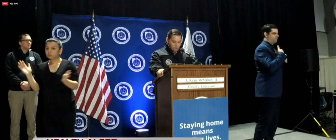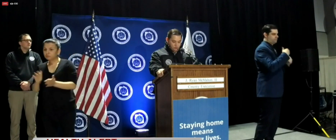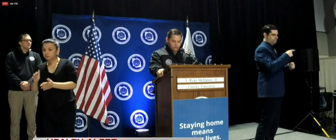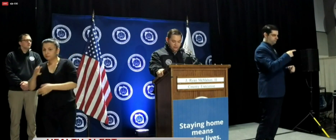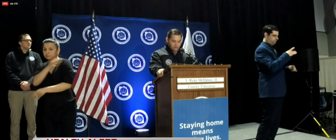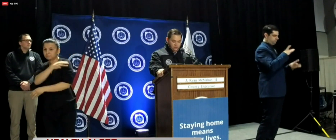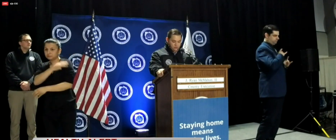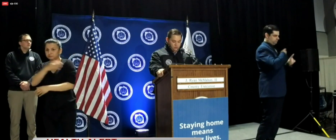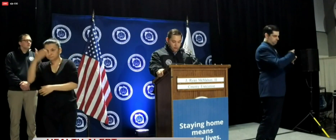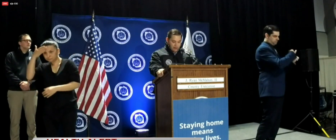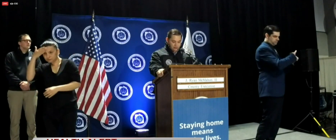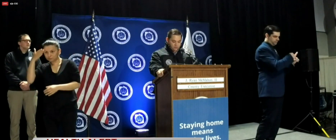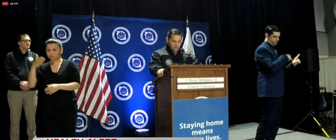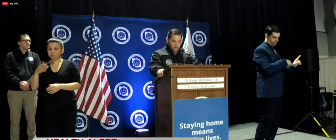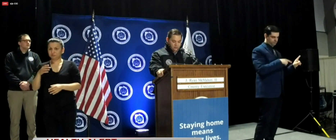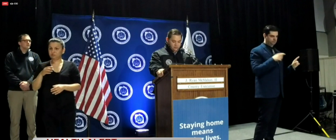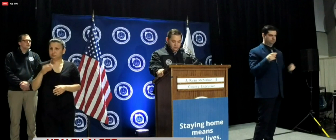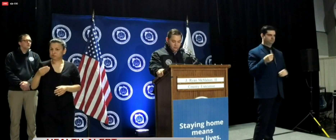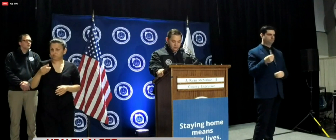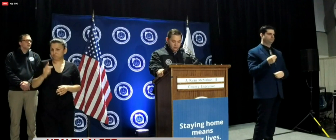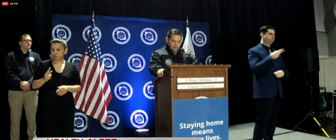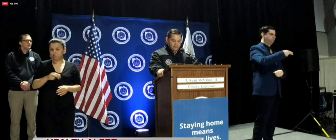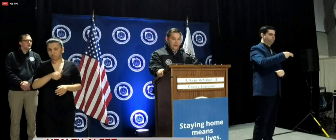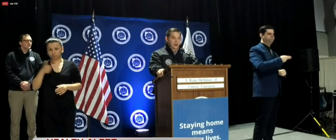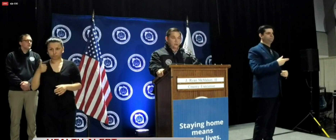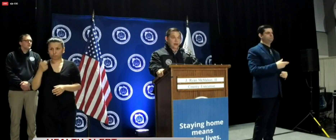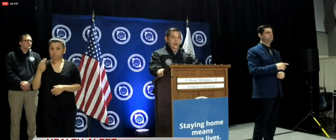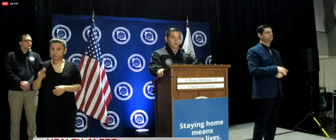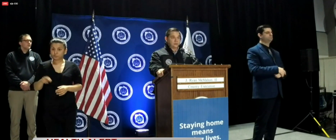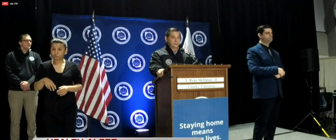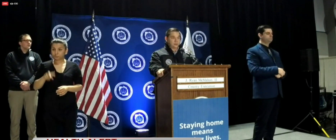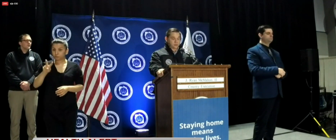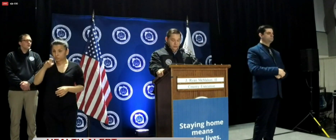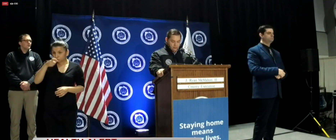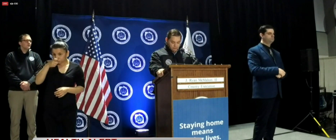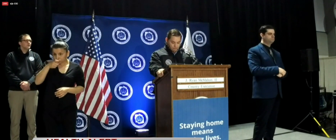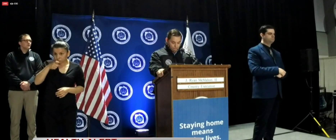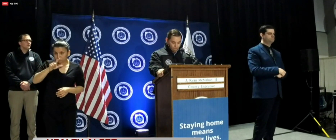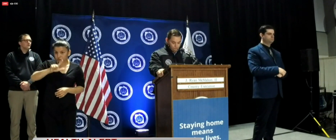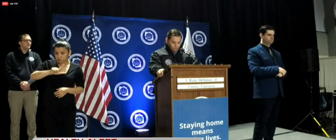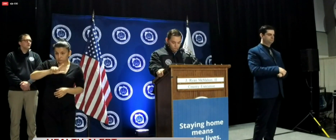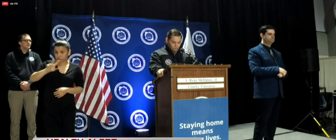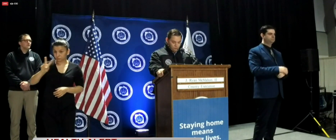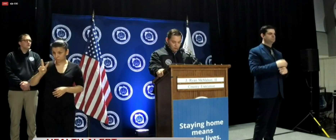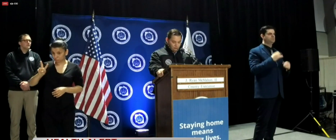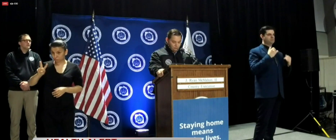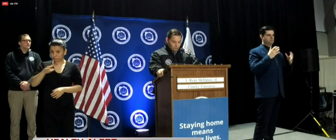have 272 active cases. That's down 9 from yesterday.